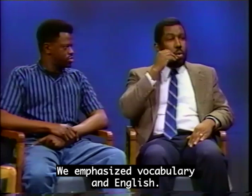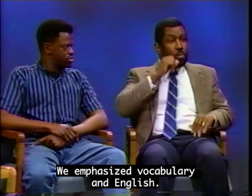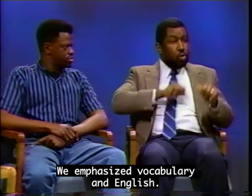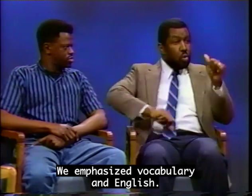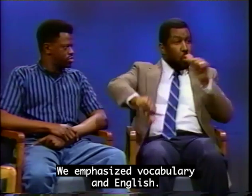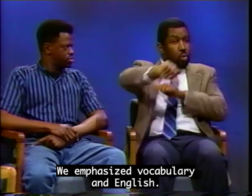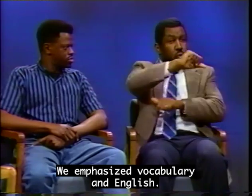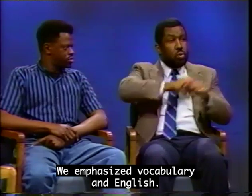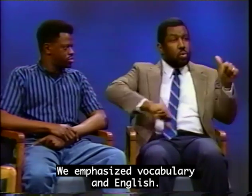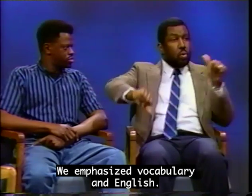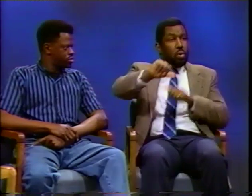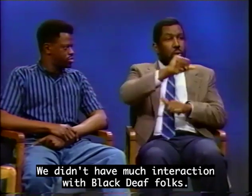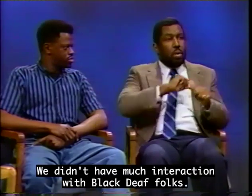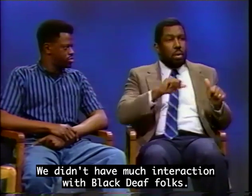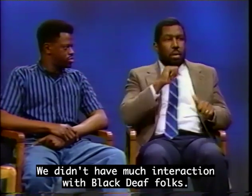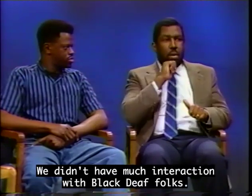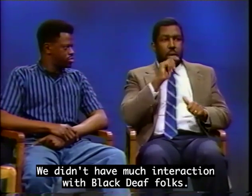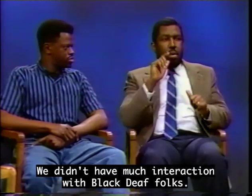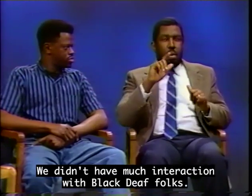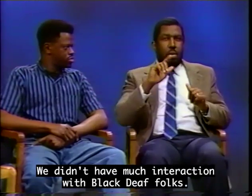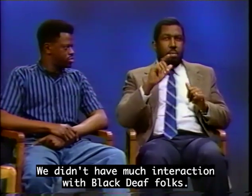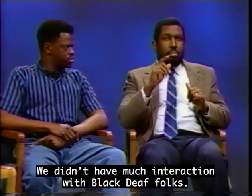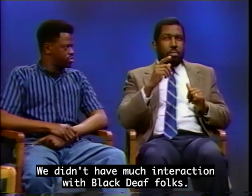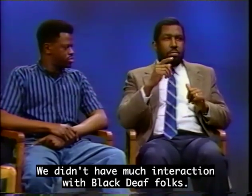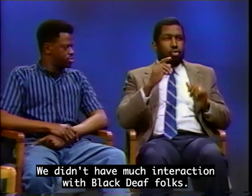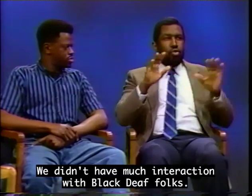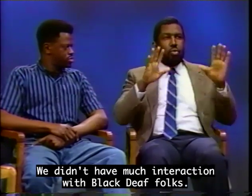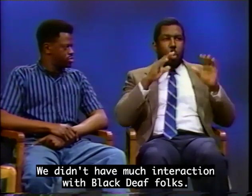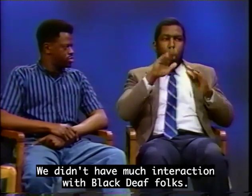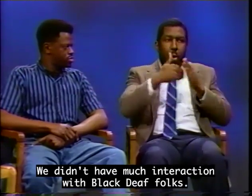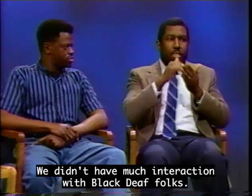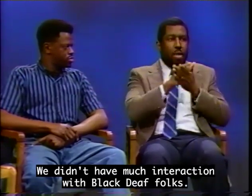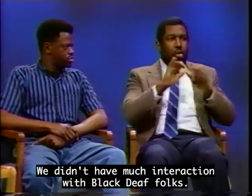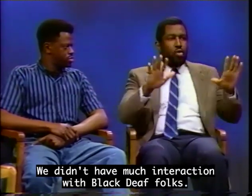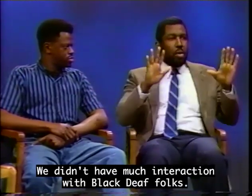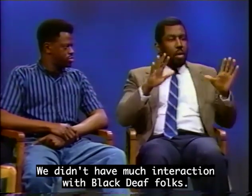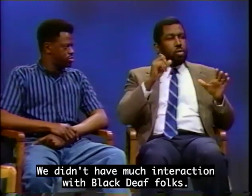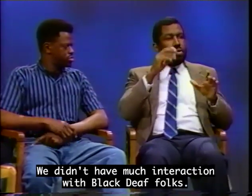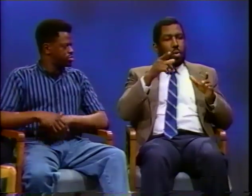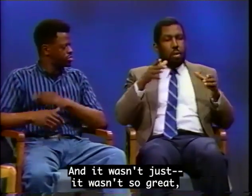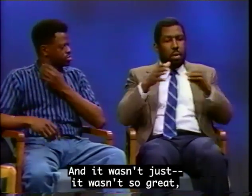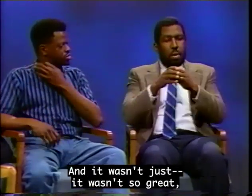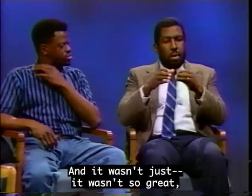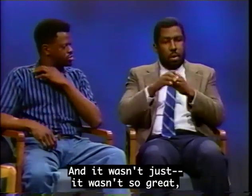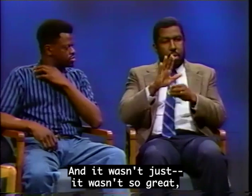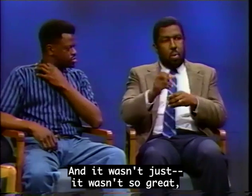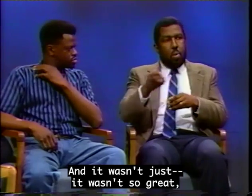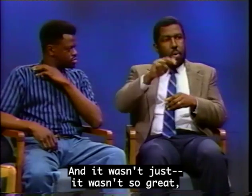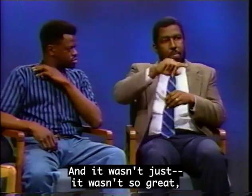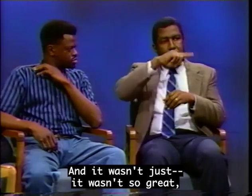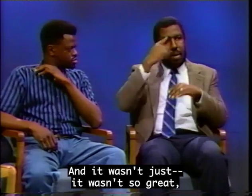We emphasized vocabulary and English. We didn't have much interaction with black deaf folks. And it wasn't so